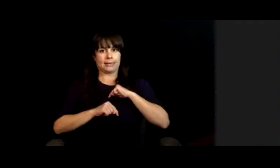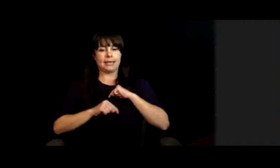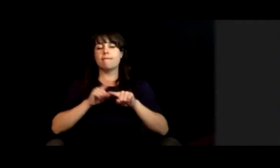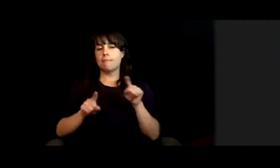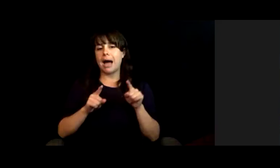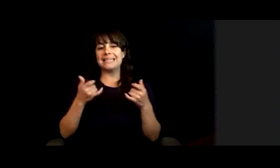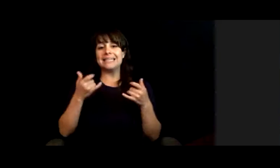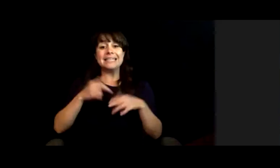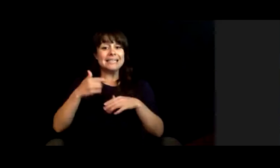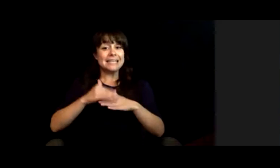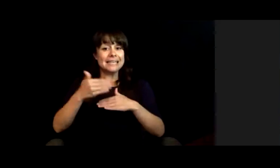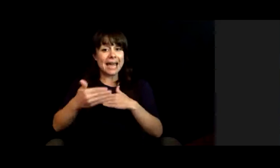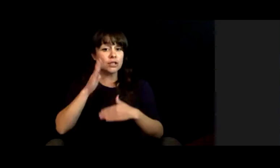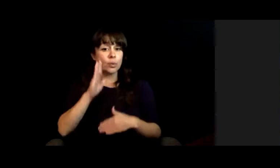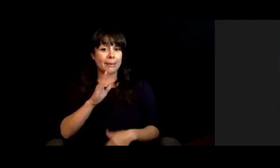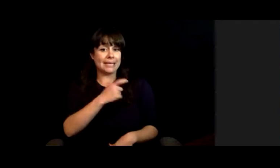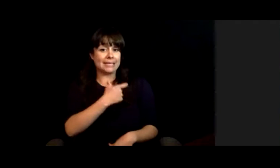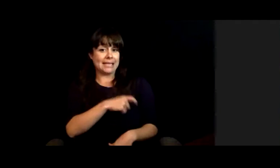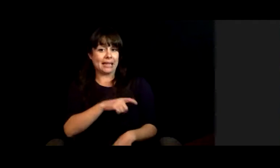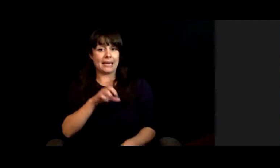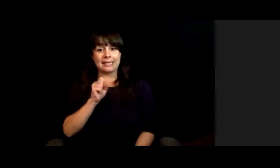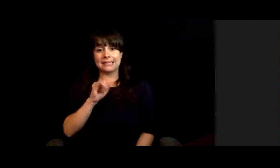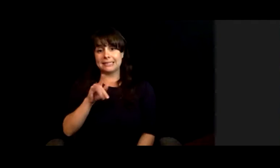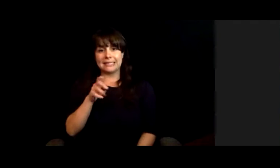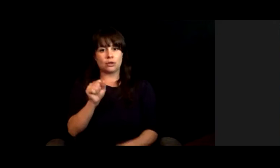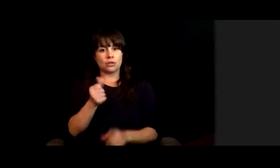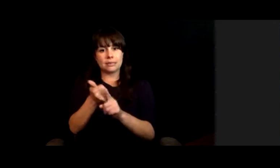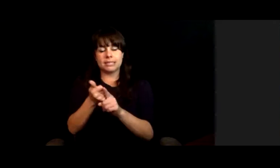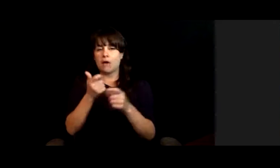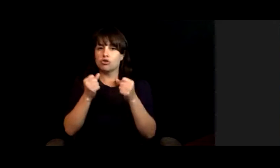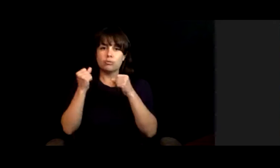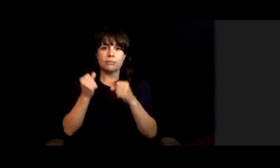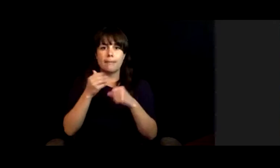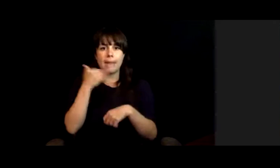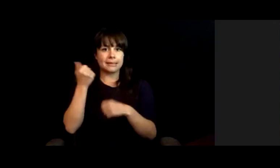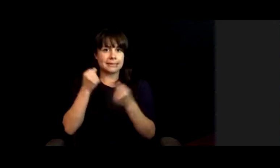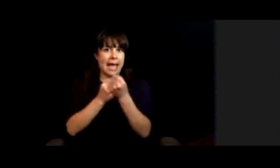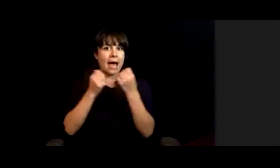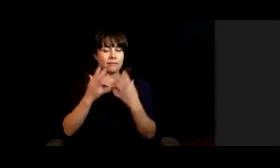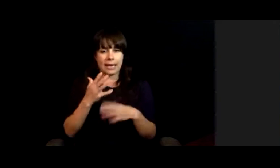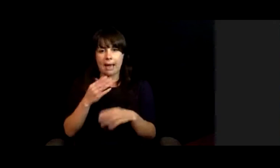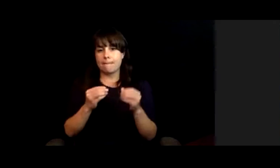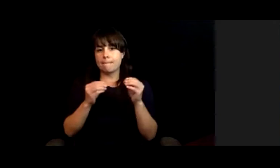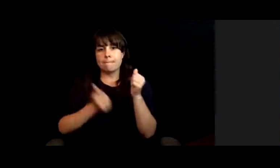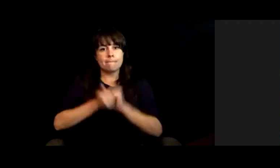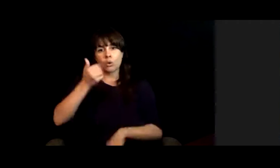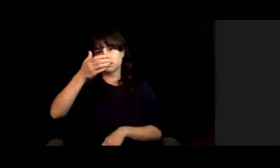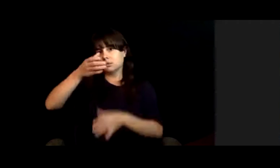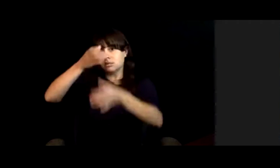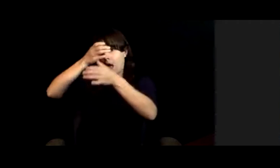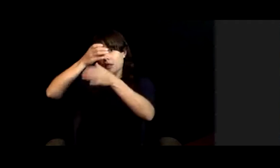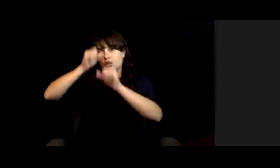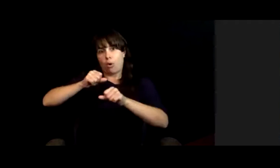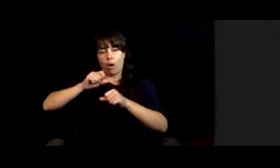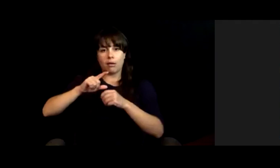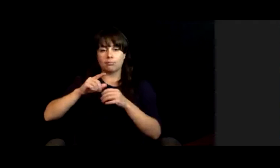speak next, really is the strongest advocate and most knowledgeable member of the whole entire General Assembly. We're lucky to have him on